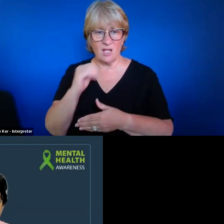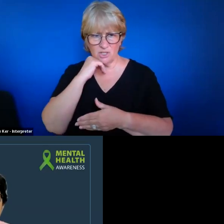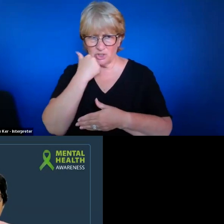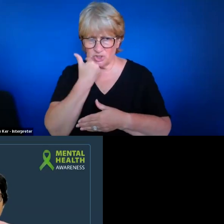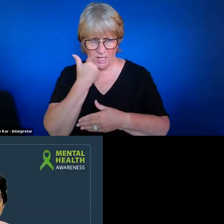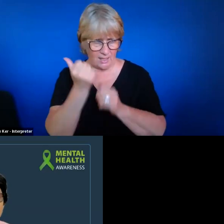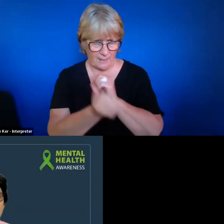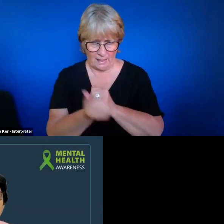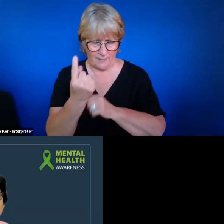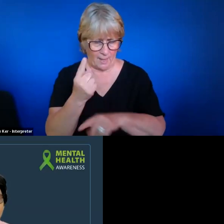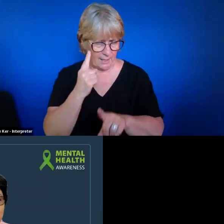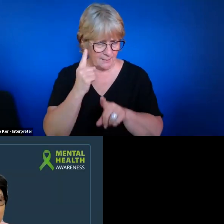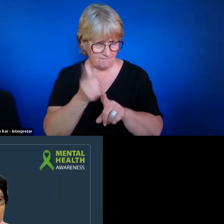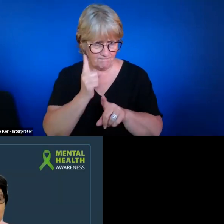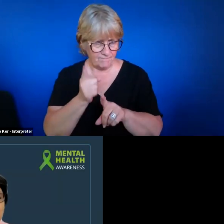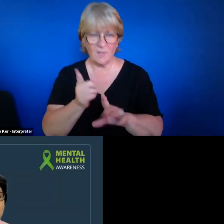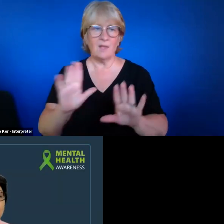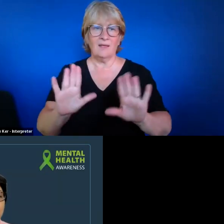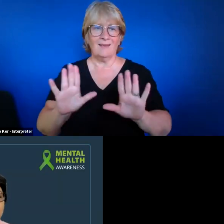anybody. It was to go back to